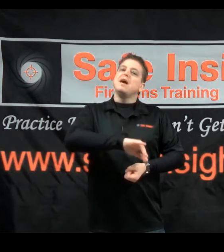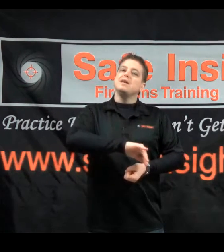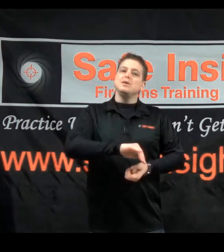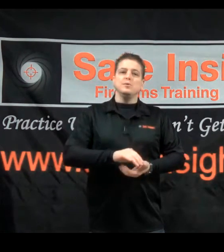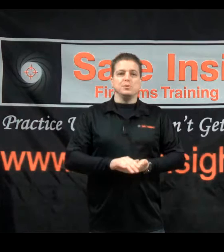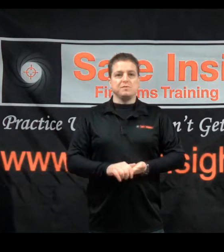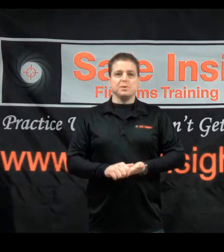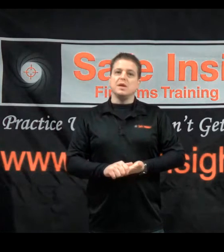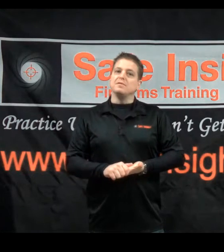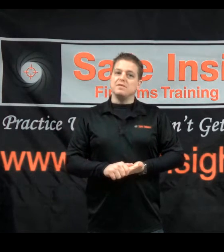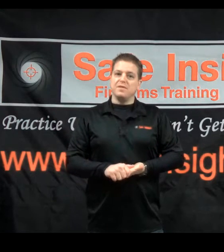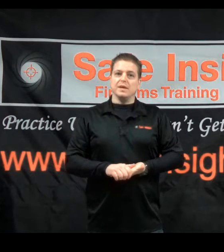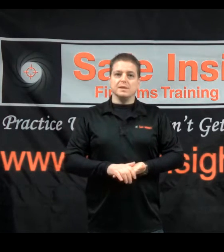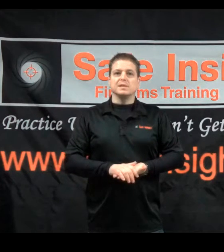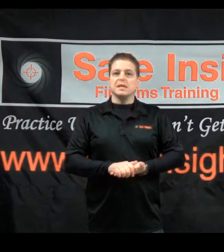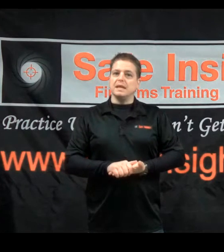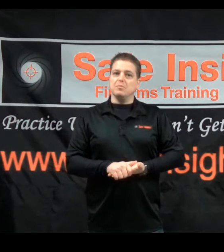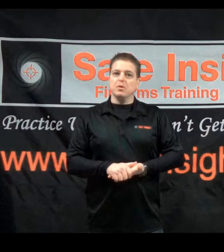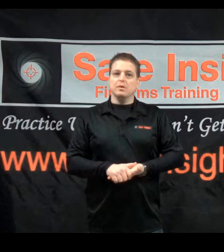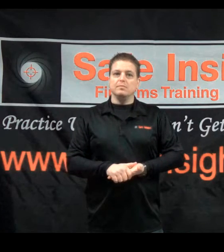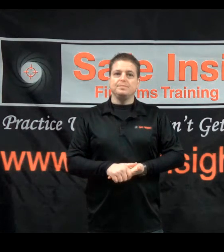not used for self-defense anymore.